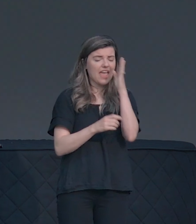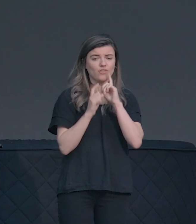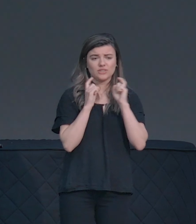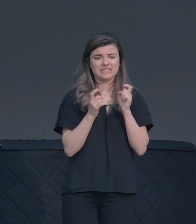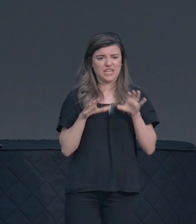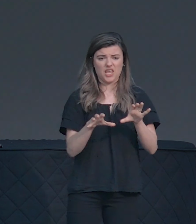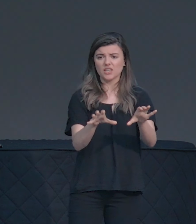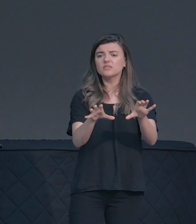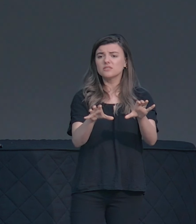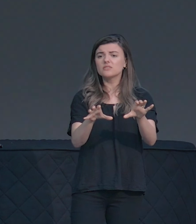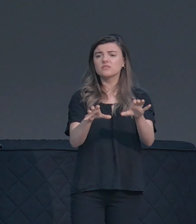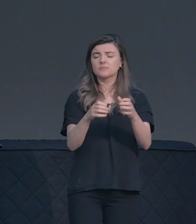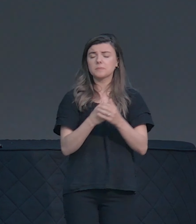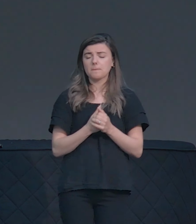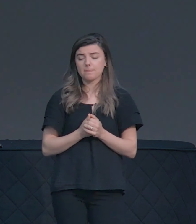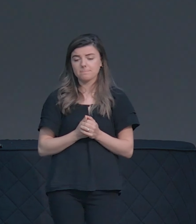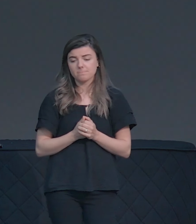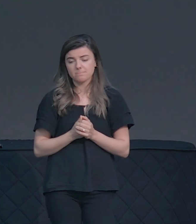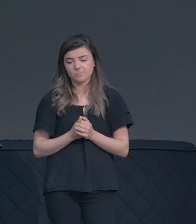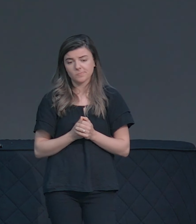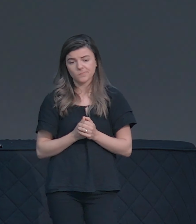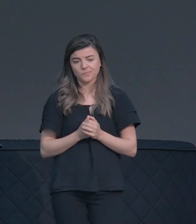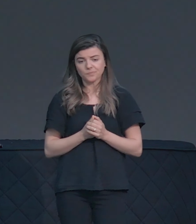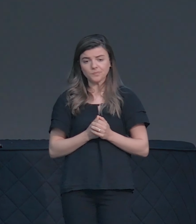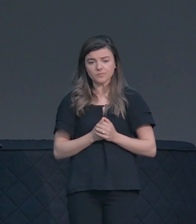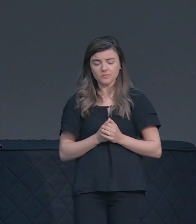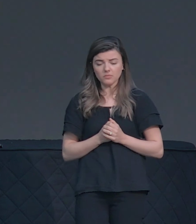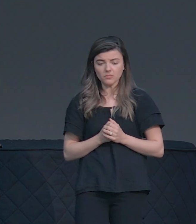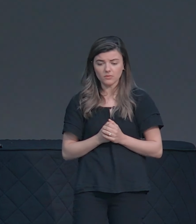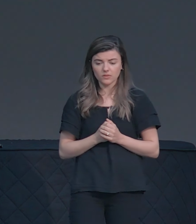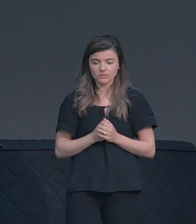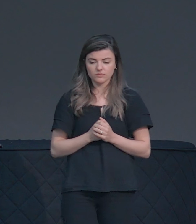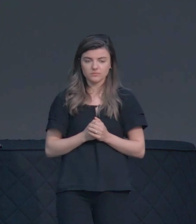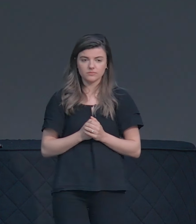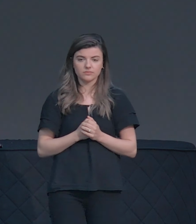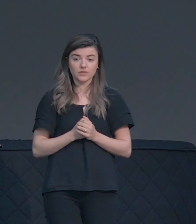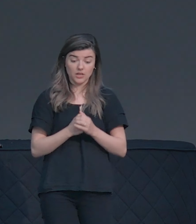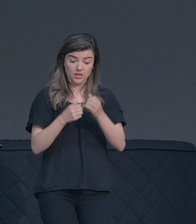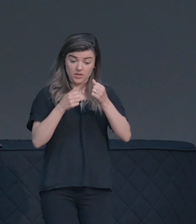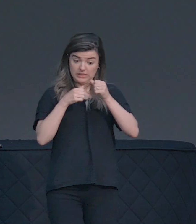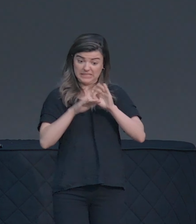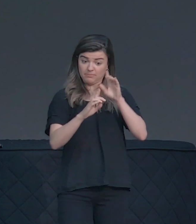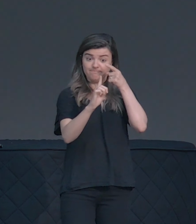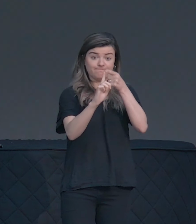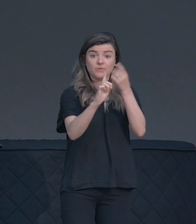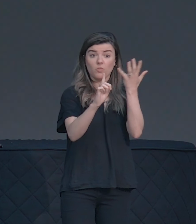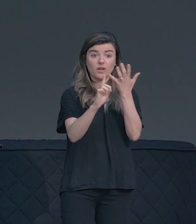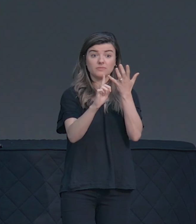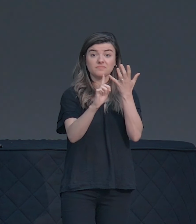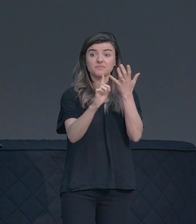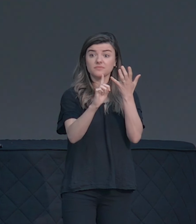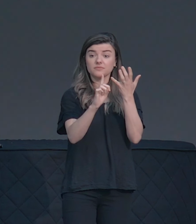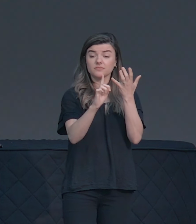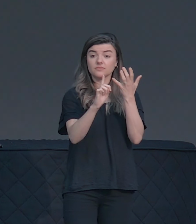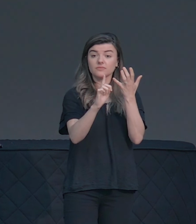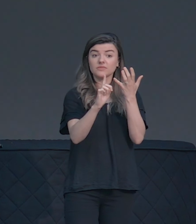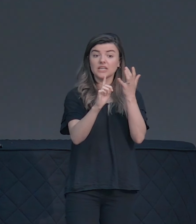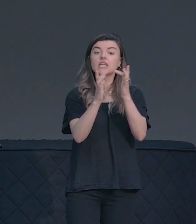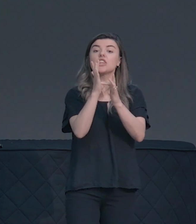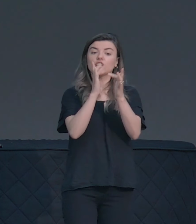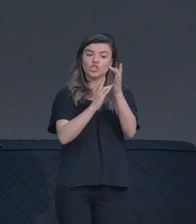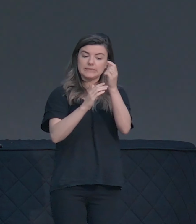is the humble Son who will never sin. And the obvious point of submission in this passage is that Jesus has